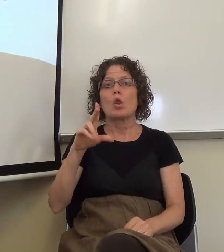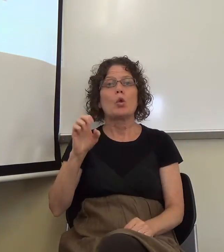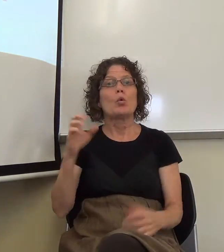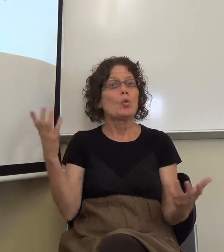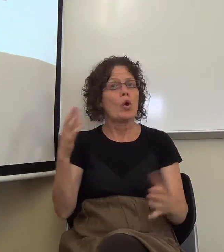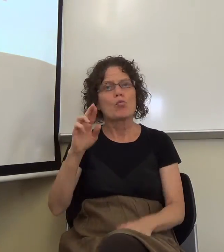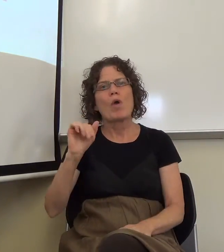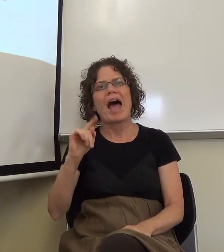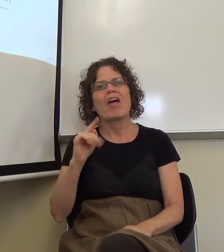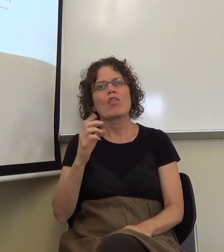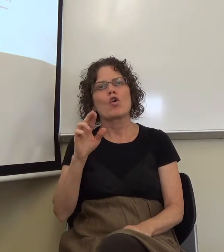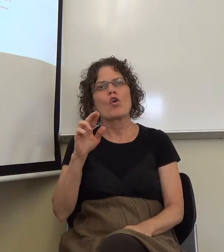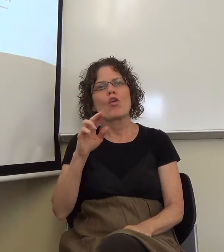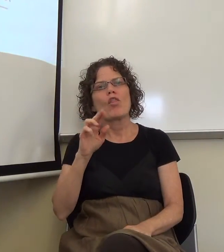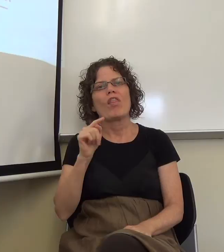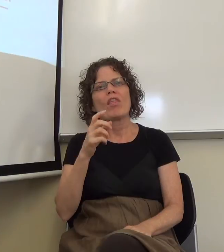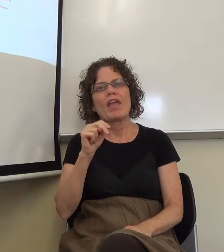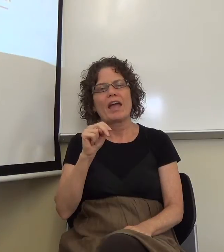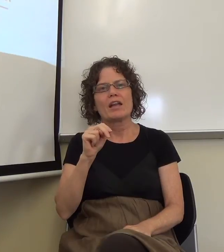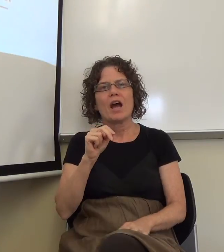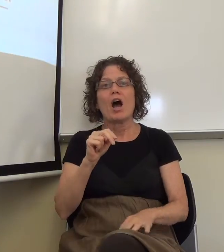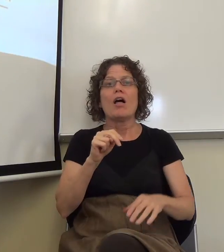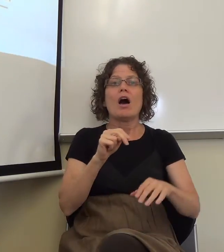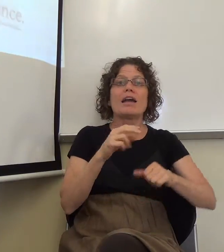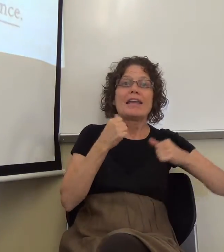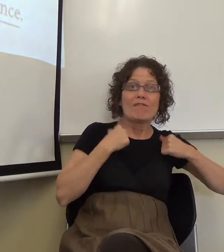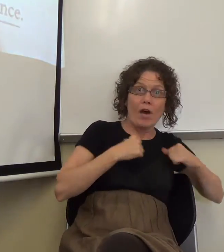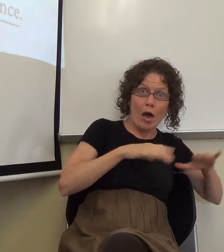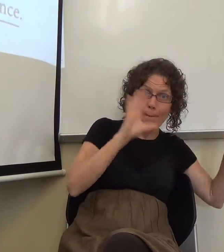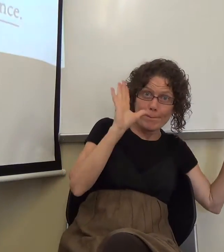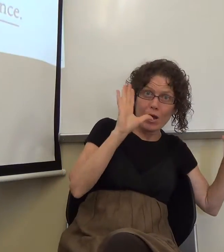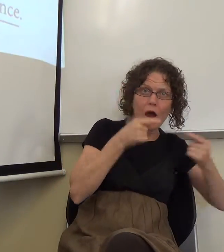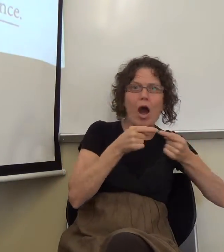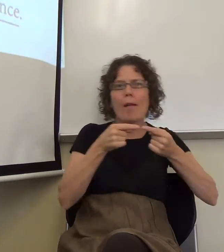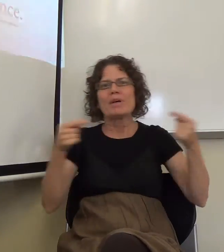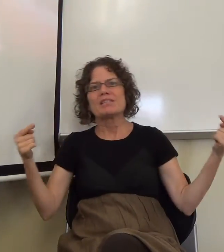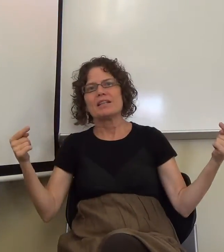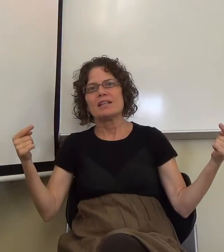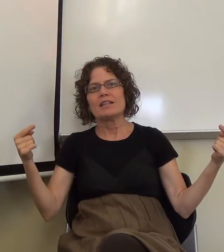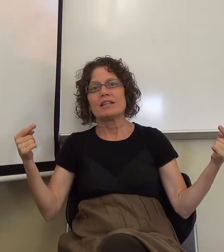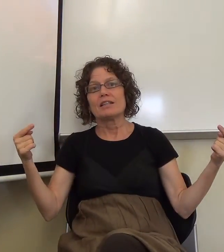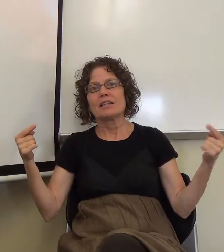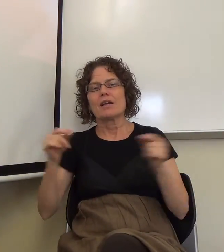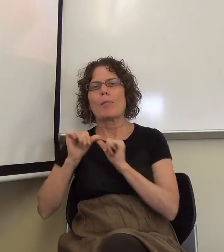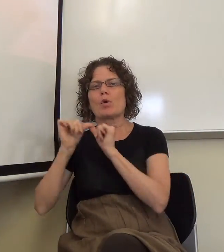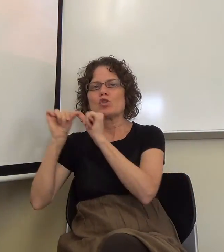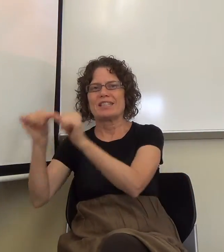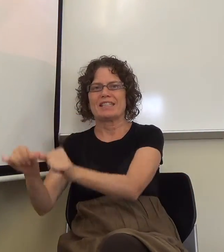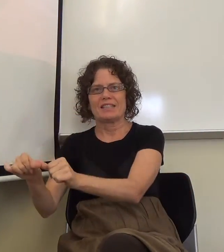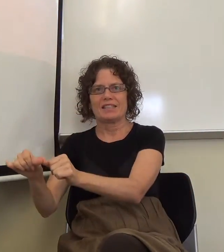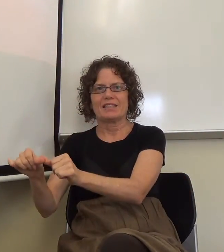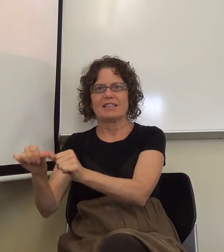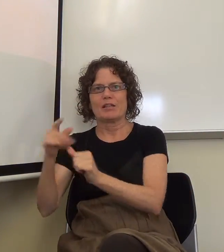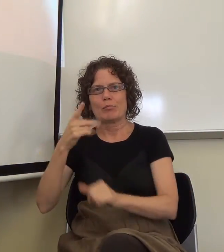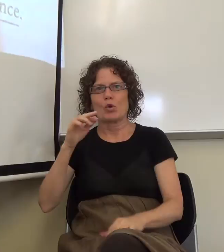opposite of give up? Persist. Persist. Yeah. And also you can see there's the PER.